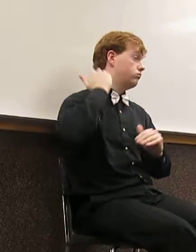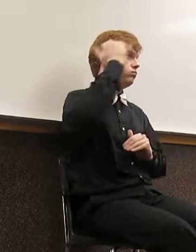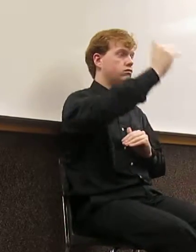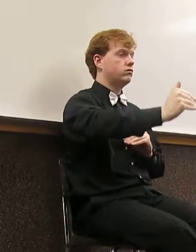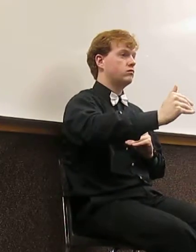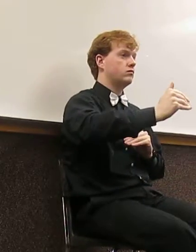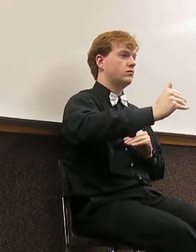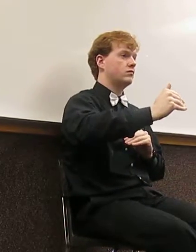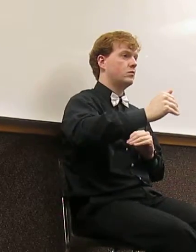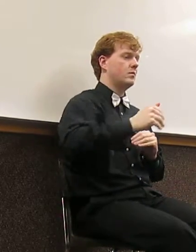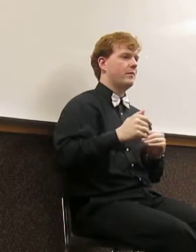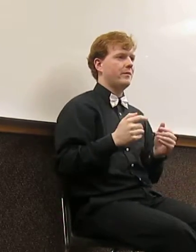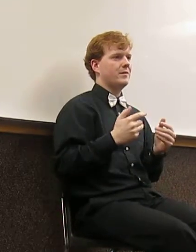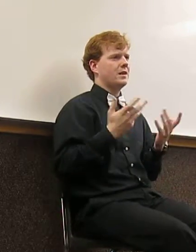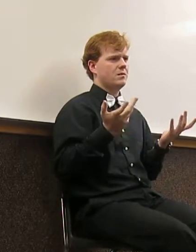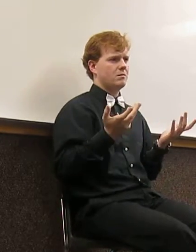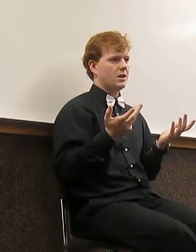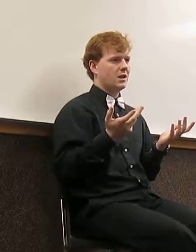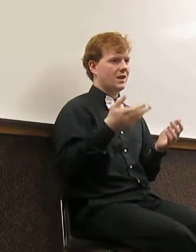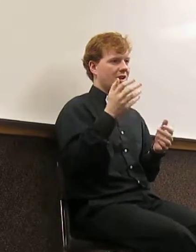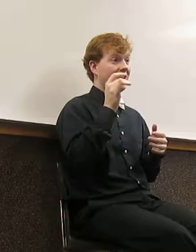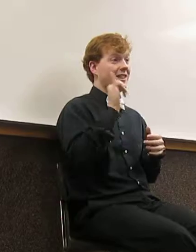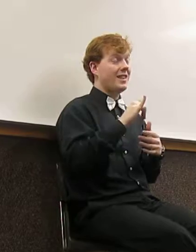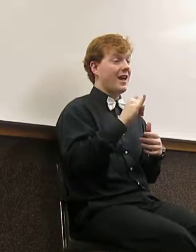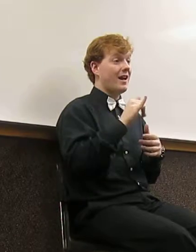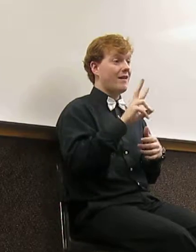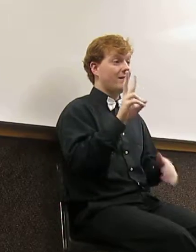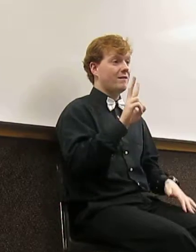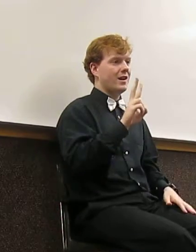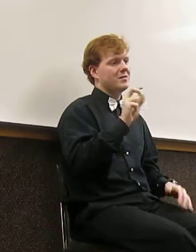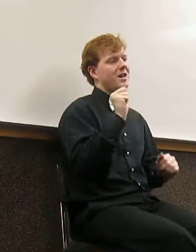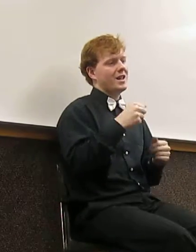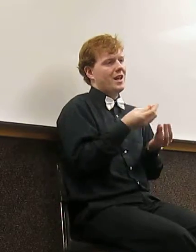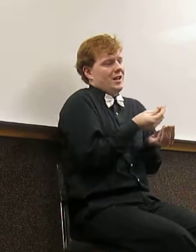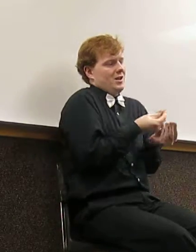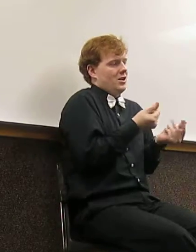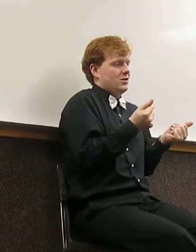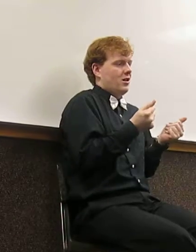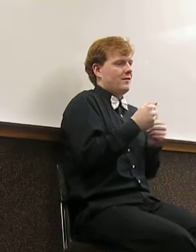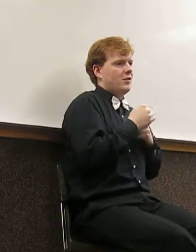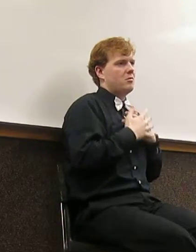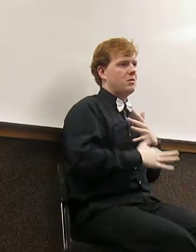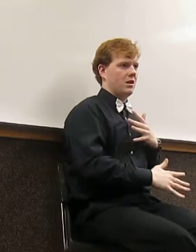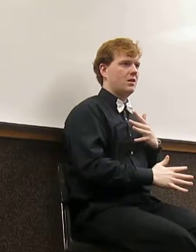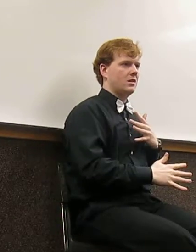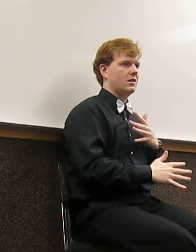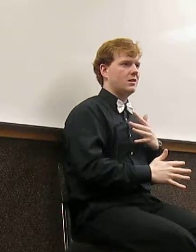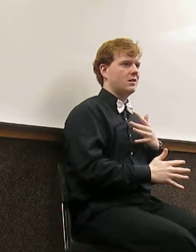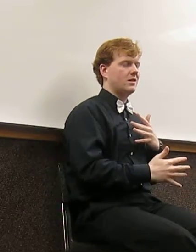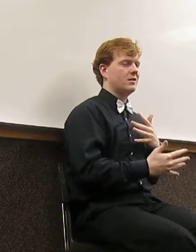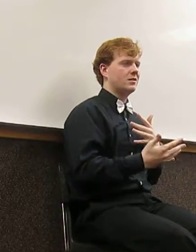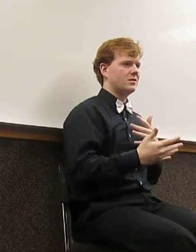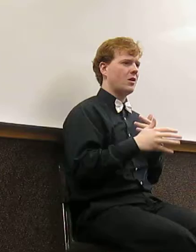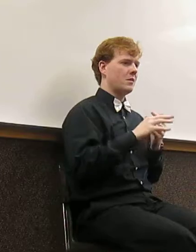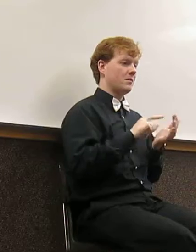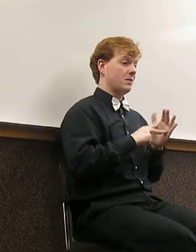okay? But it's a water-soluble vitamin. So it dissolves in your blood, and really, your